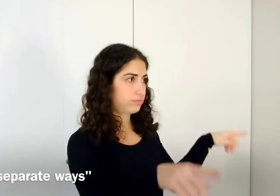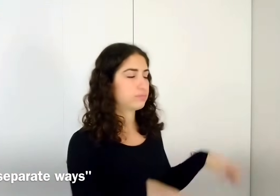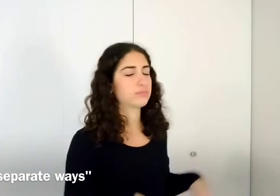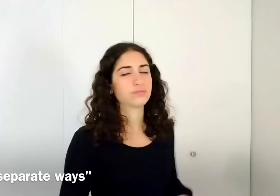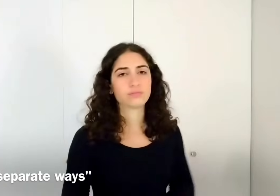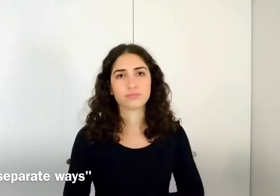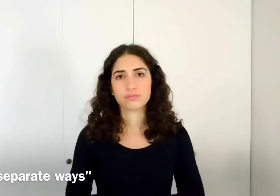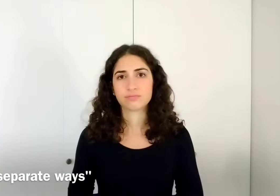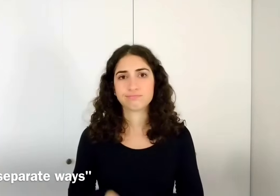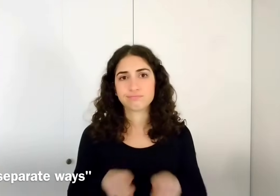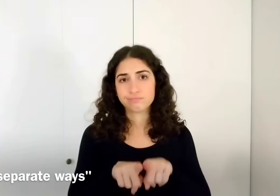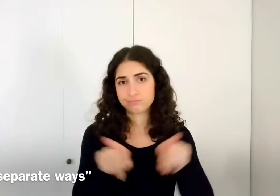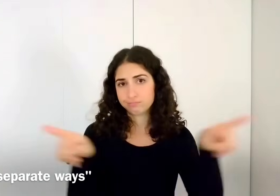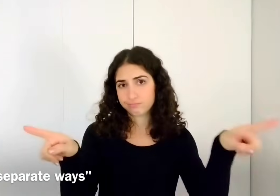ways.